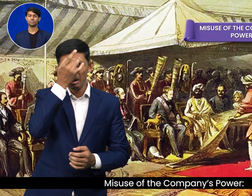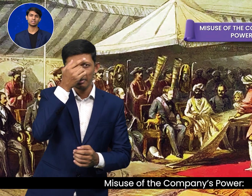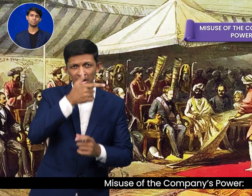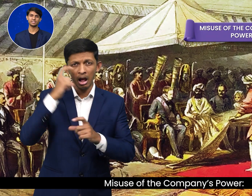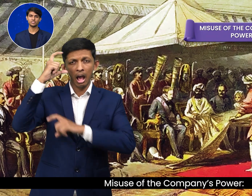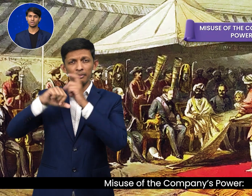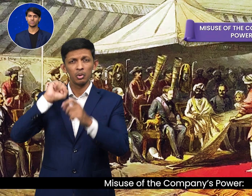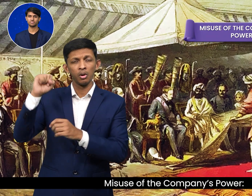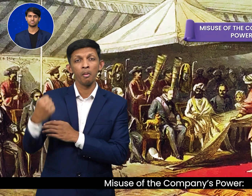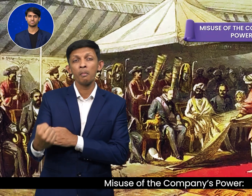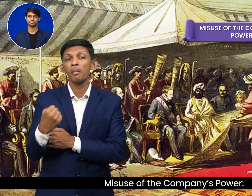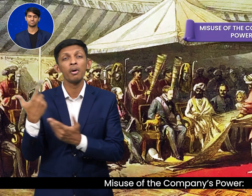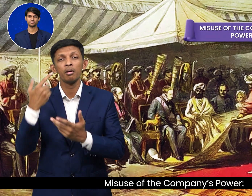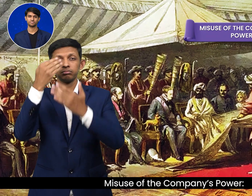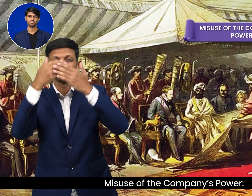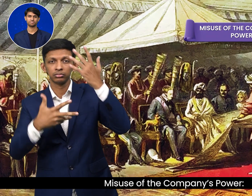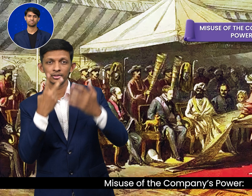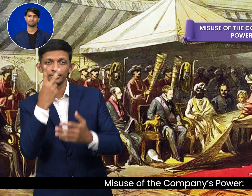Misuse of the company's power.